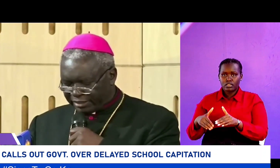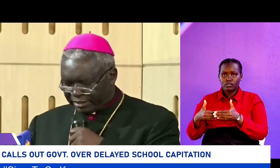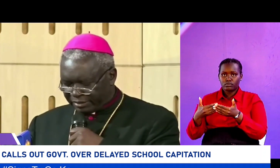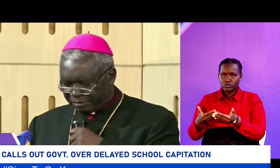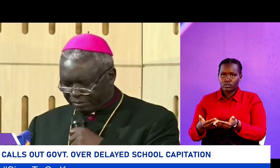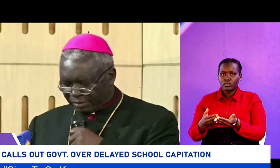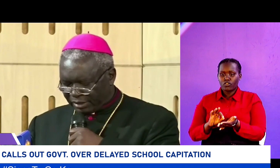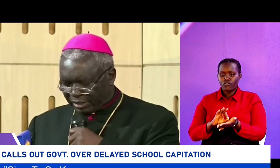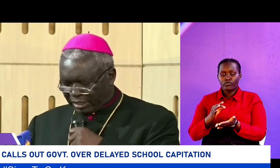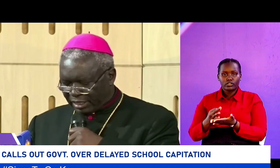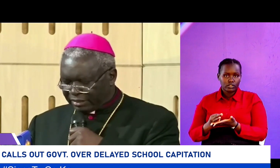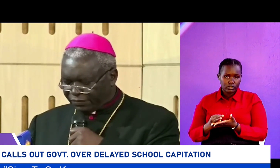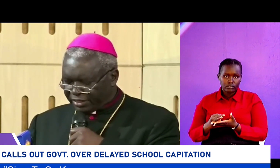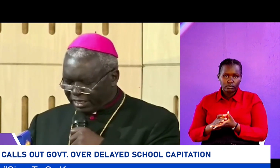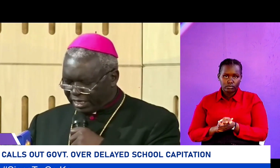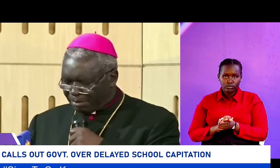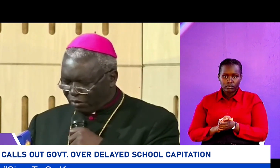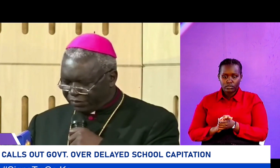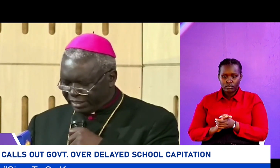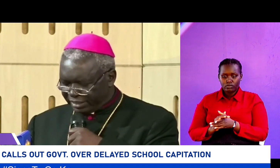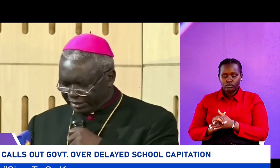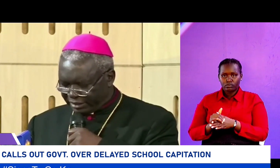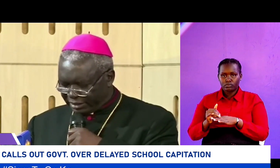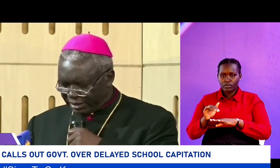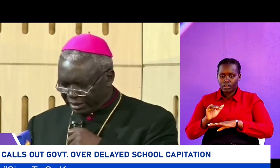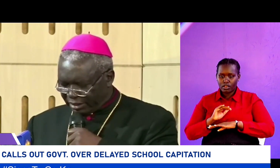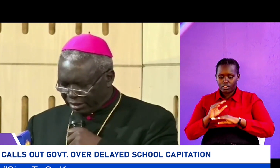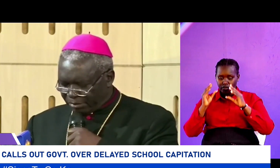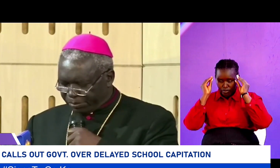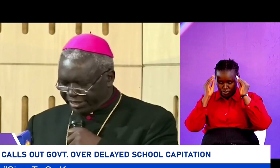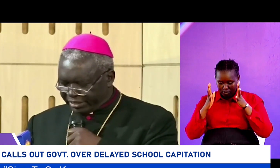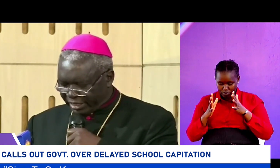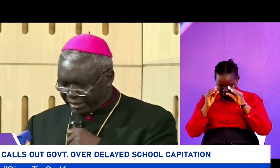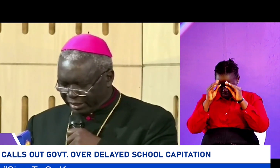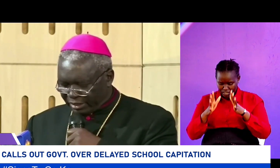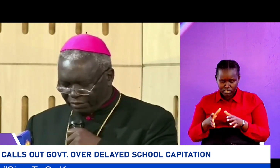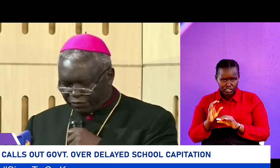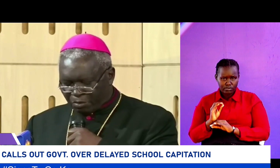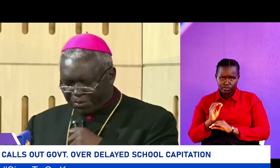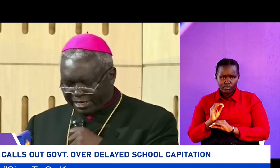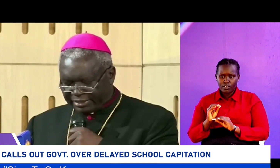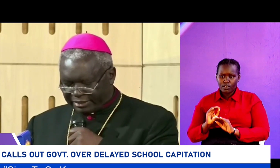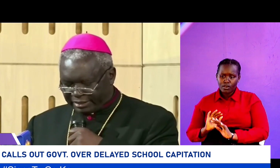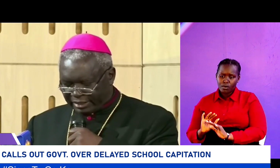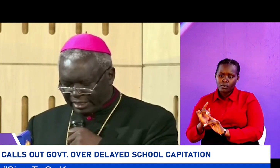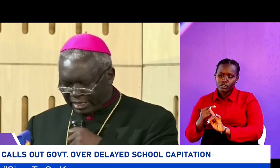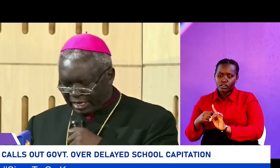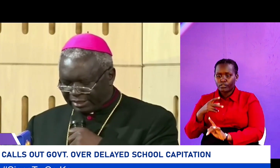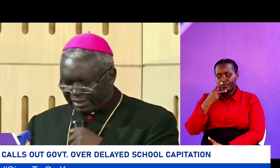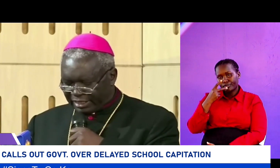funds, insufficient number of teachers, pressure from parents, and